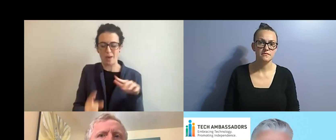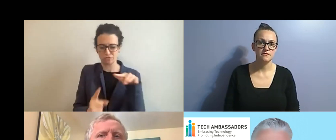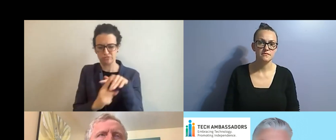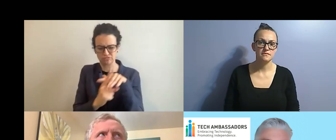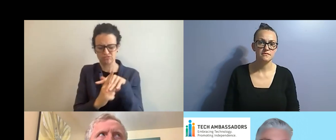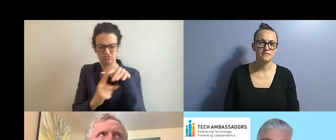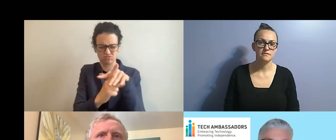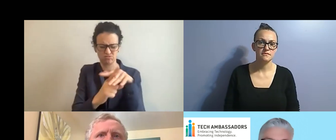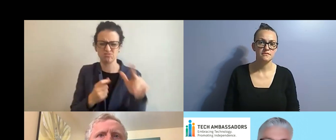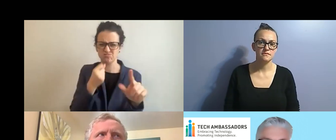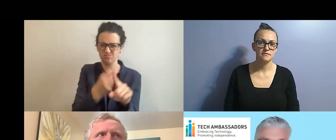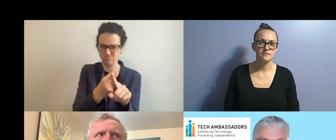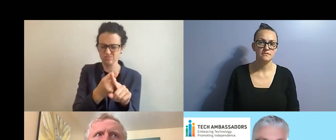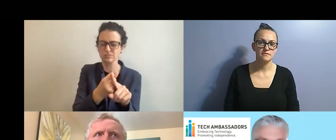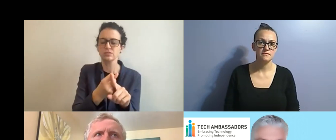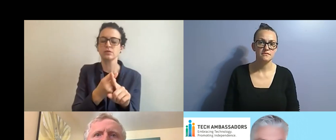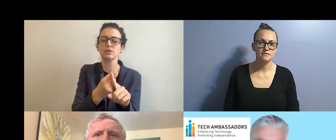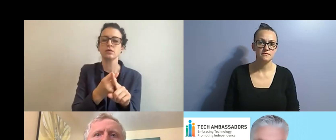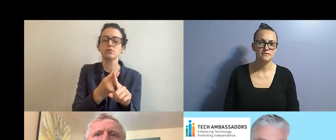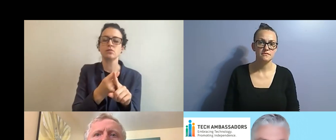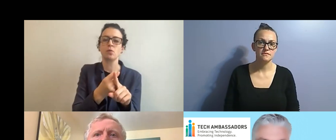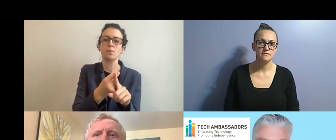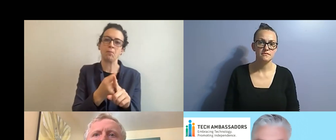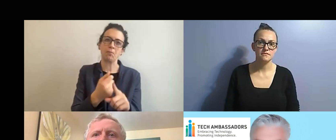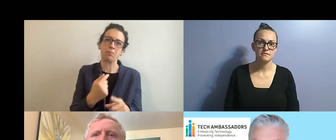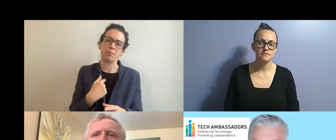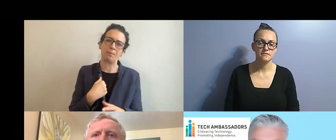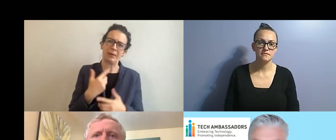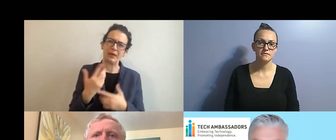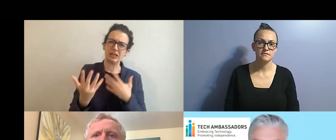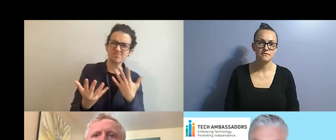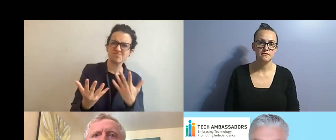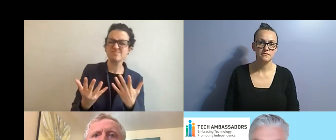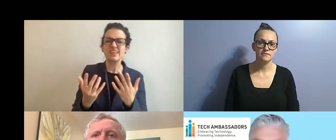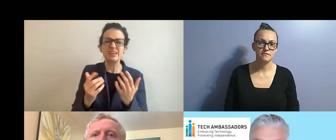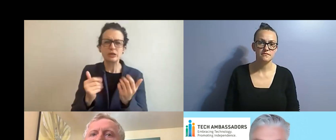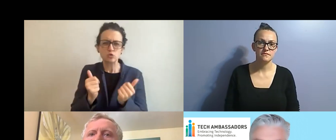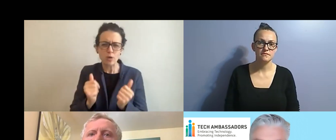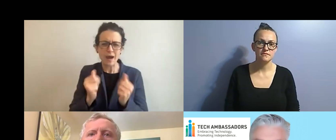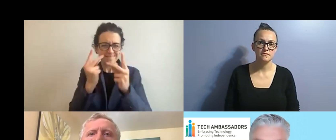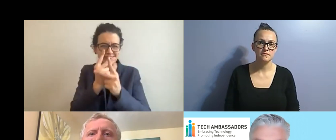that I didn't know quite how to work it out.